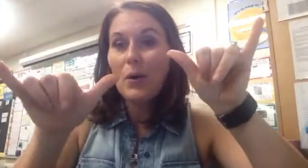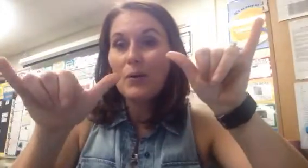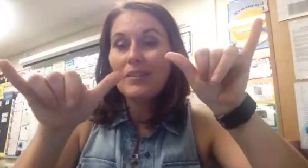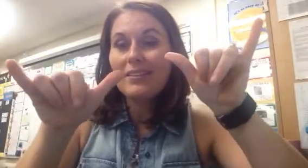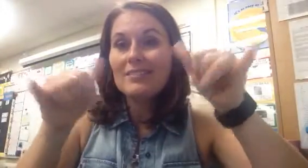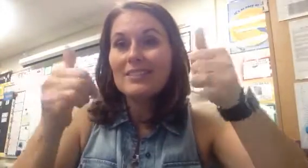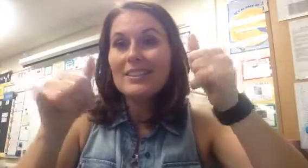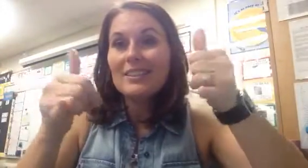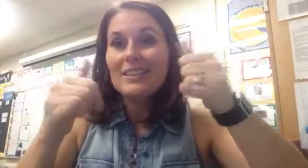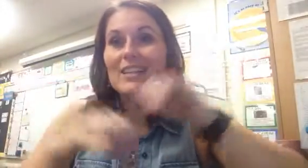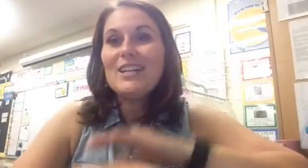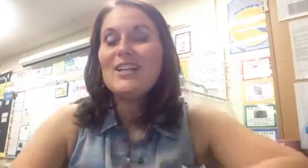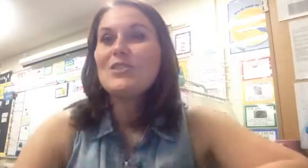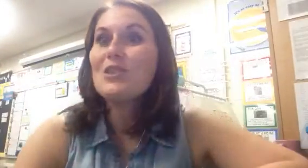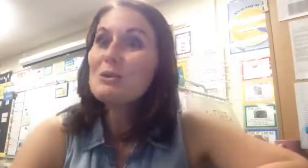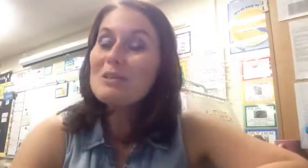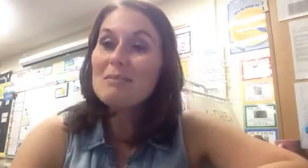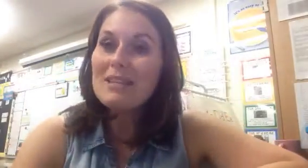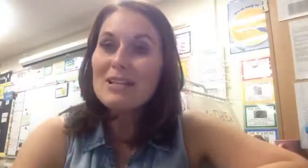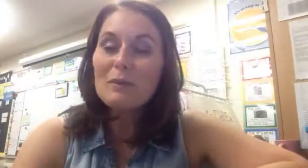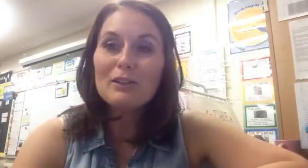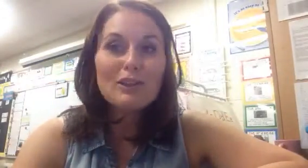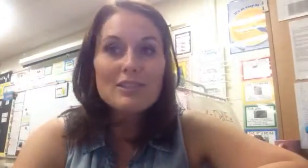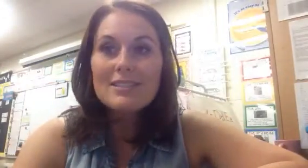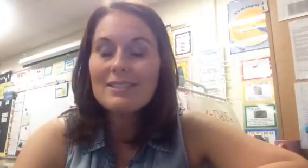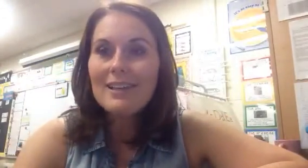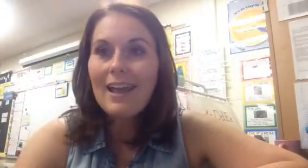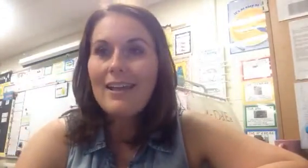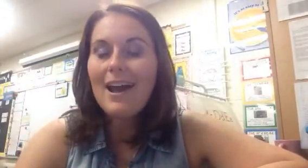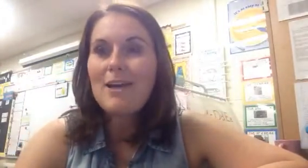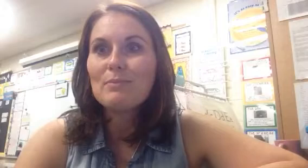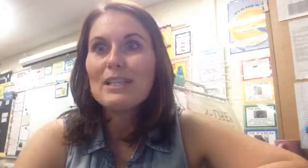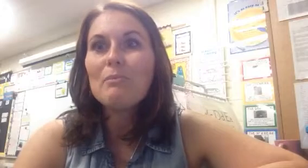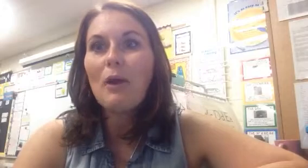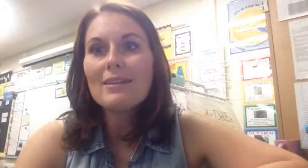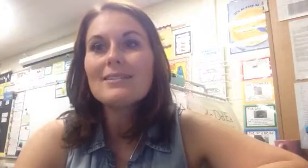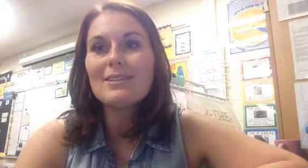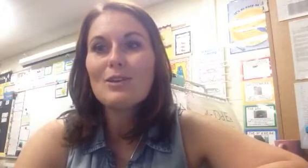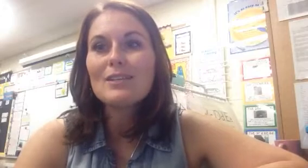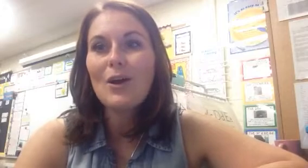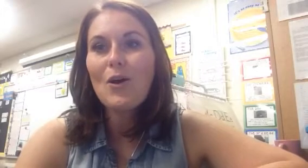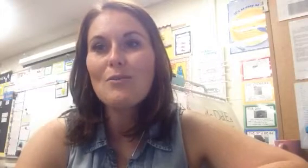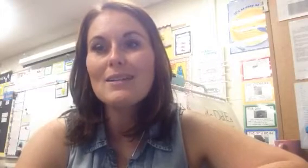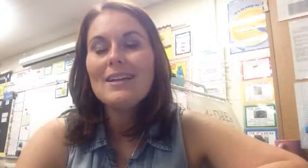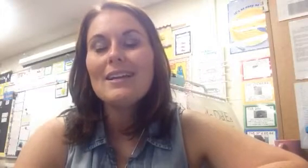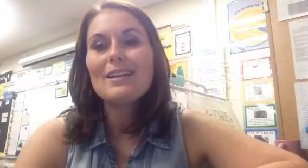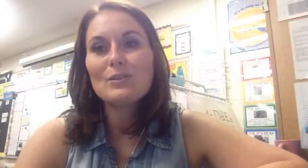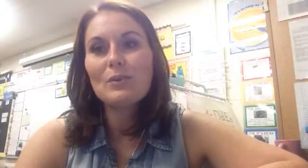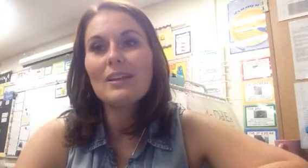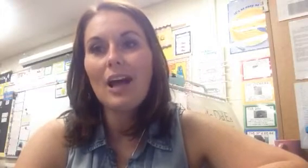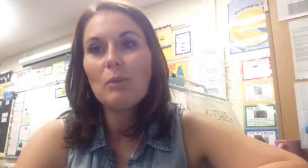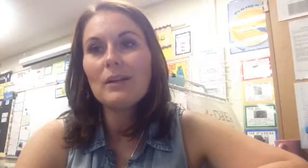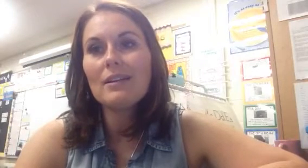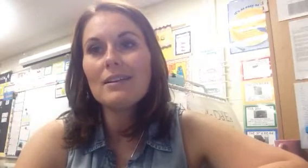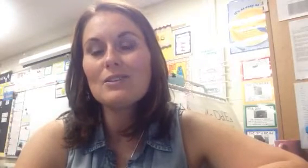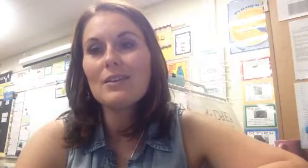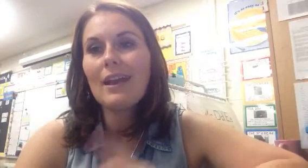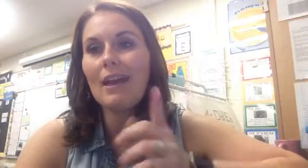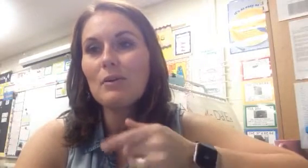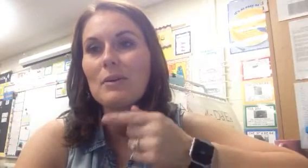both. So those were some things we learned today. Keep practicing those at home. It's really helping so that everyone in